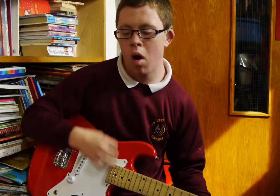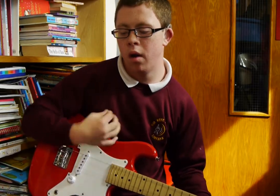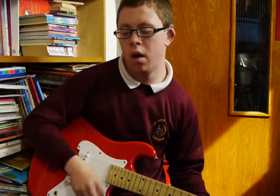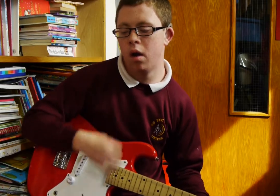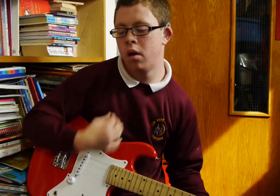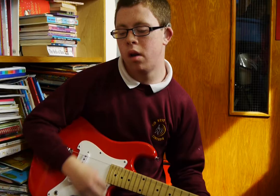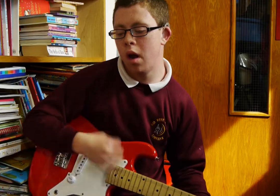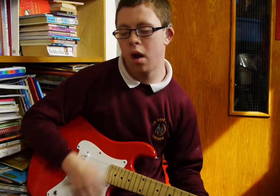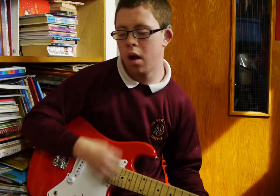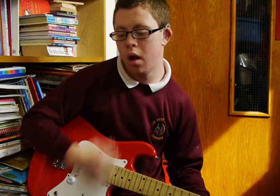sunny day.